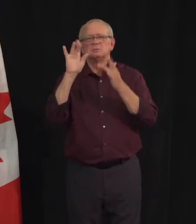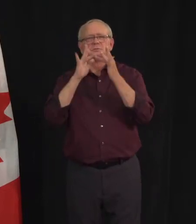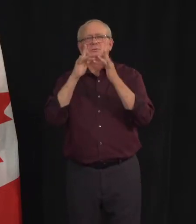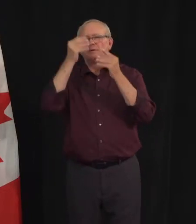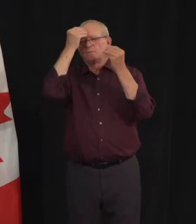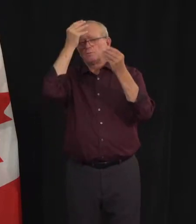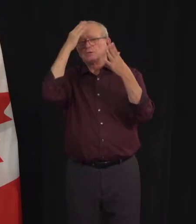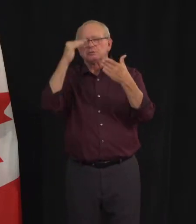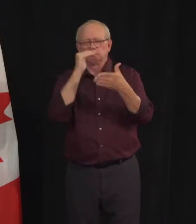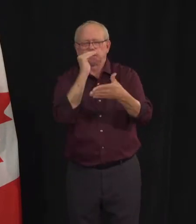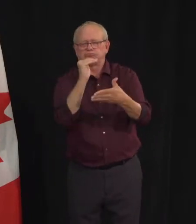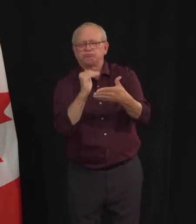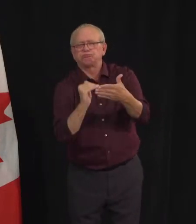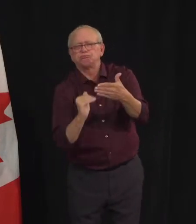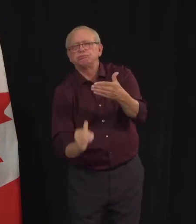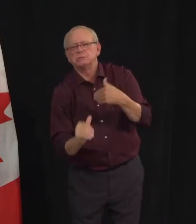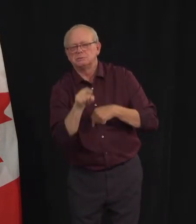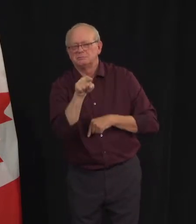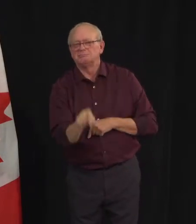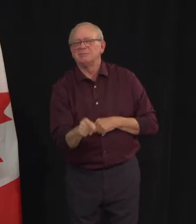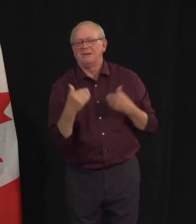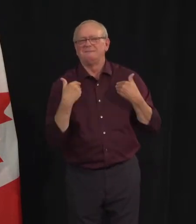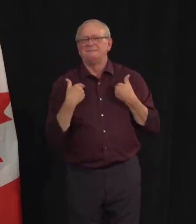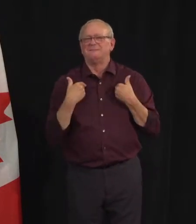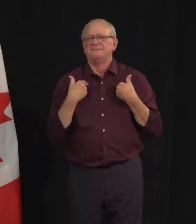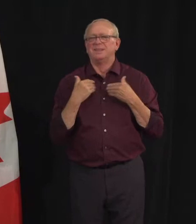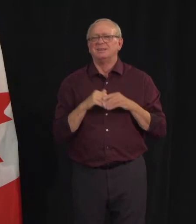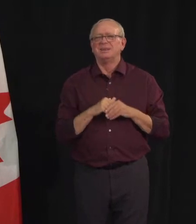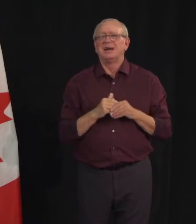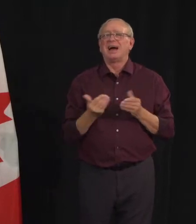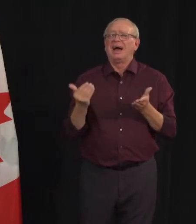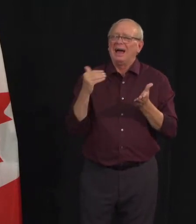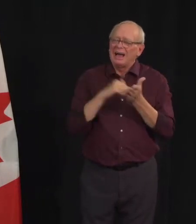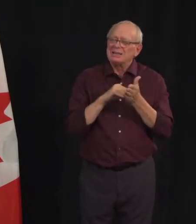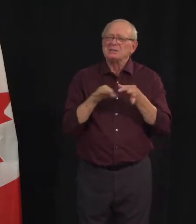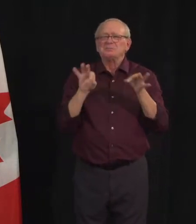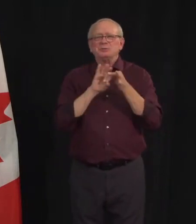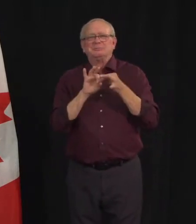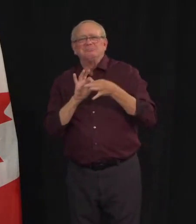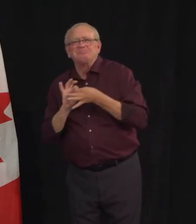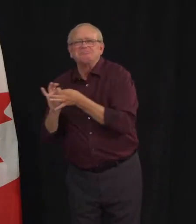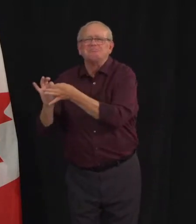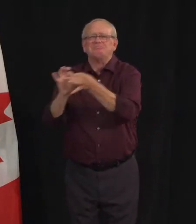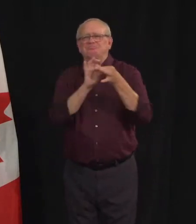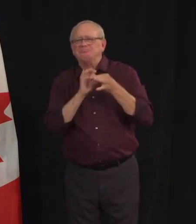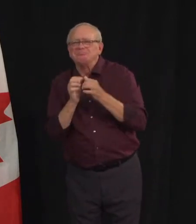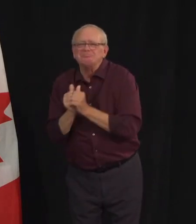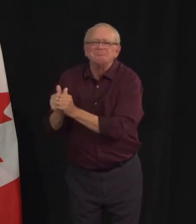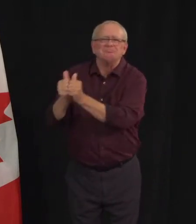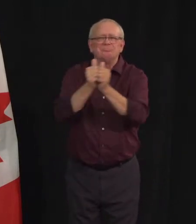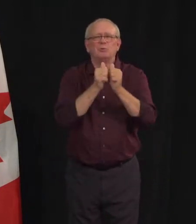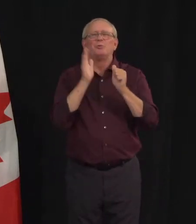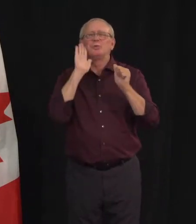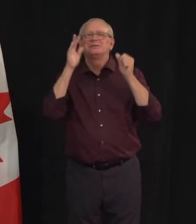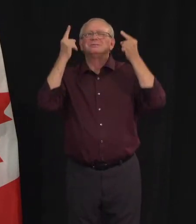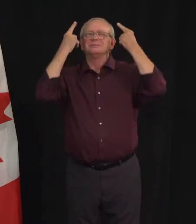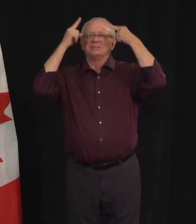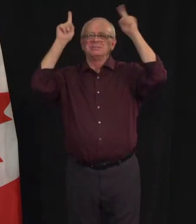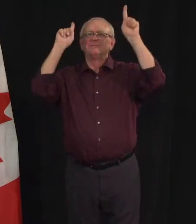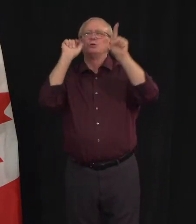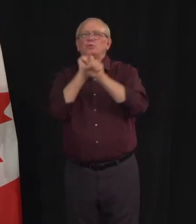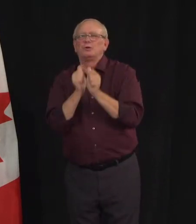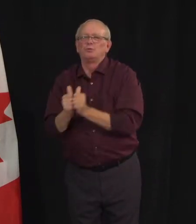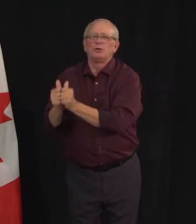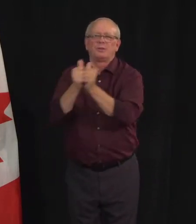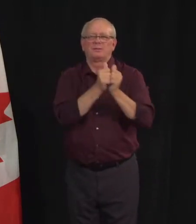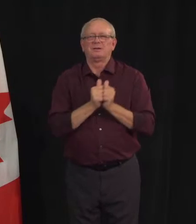all in this together, and we will succeed if we work together. Thank you, and I'm happy to take any questions you may have. And we'll go